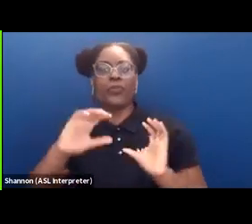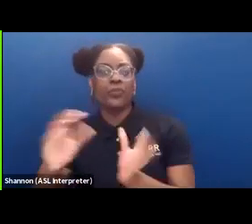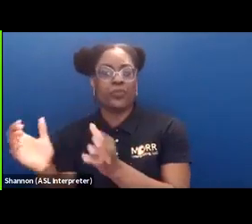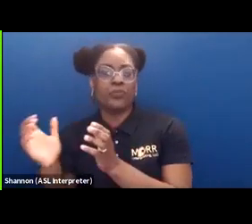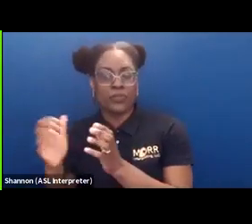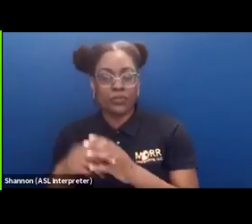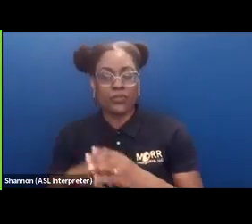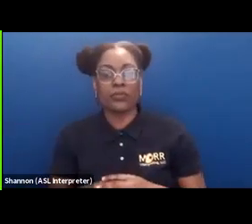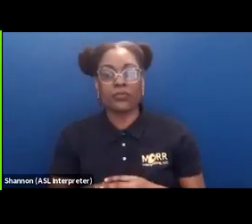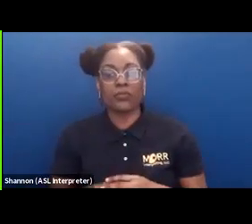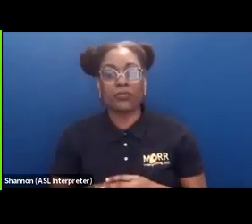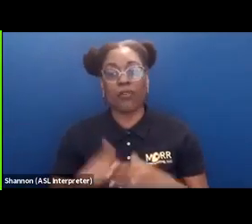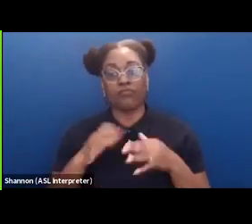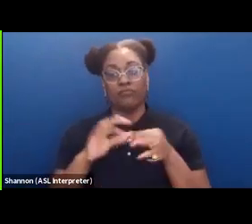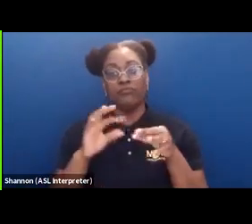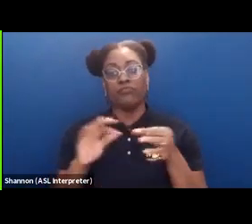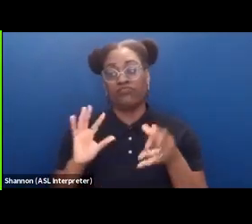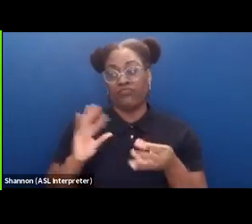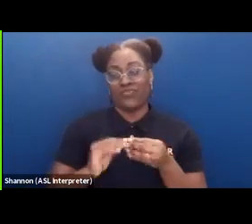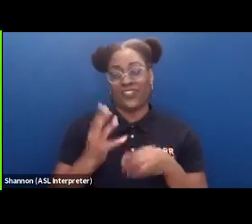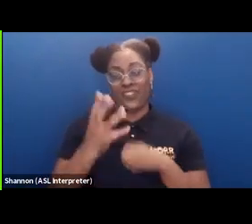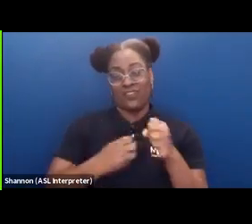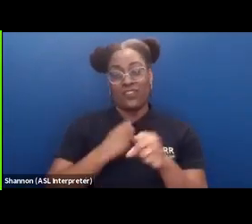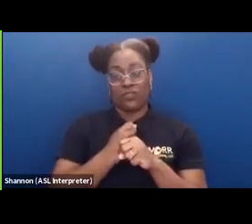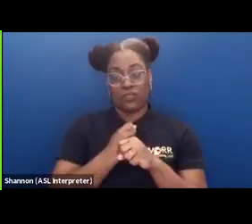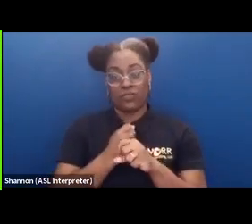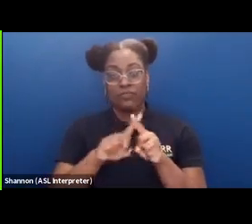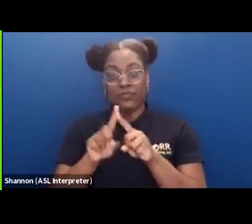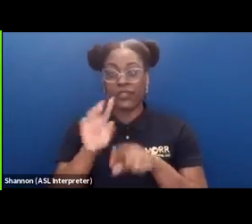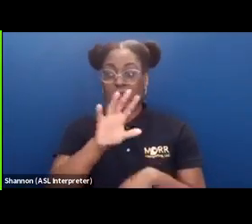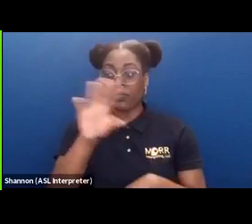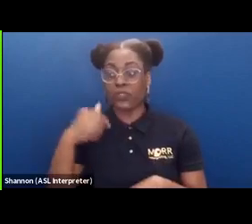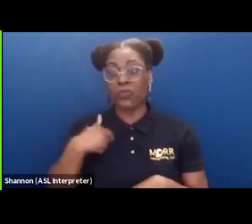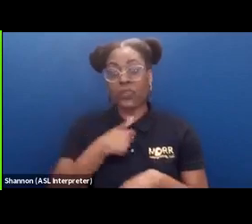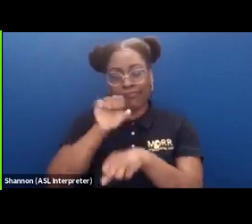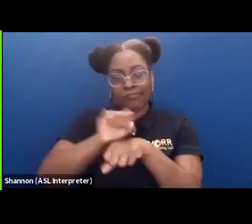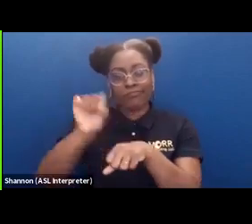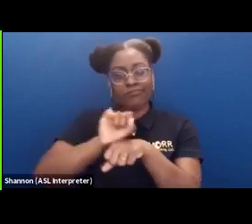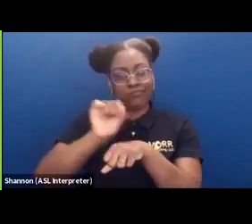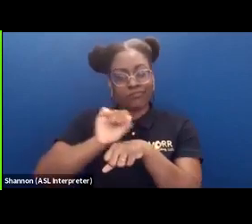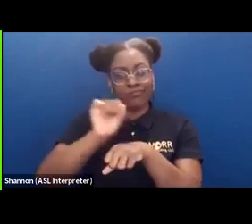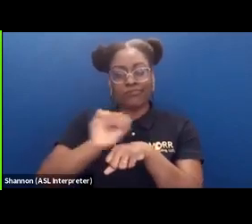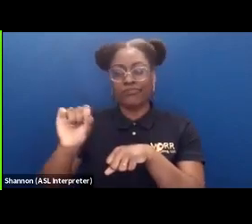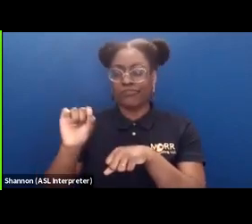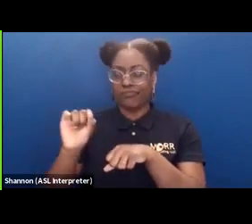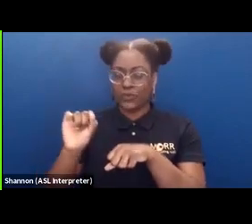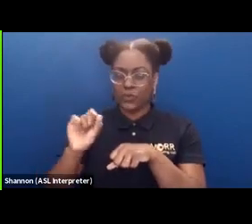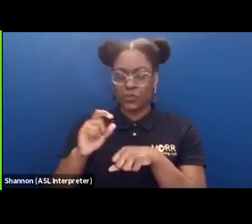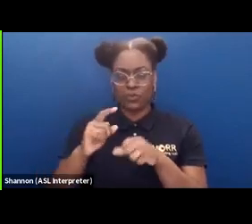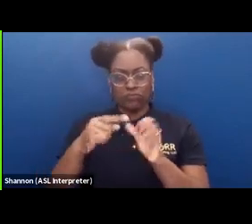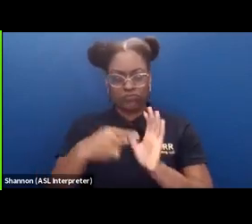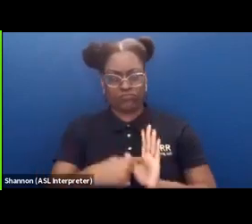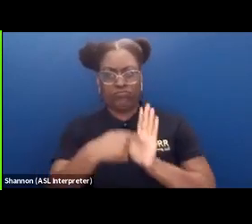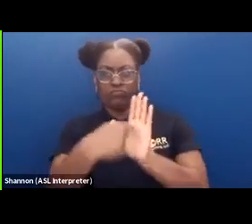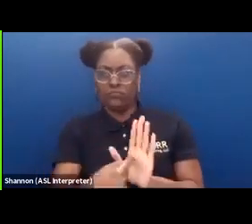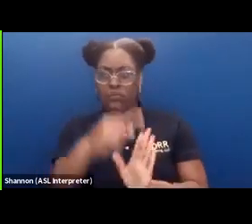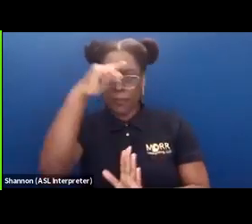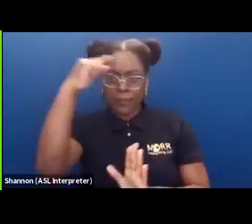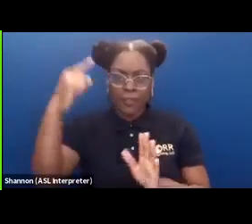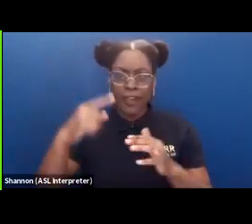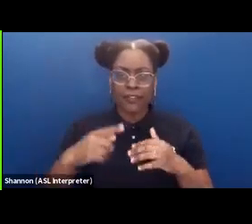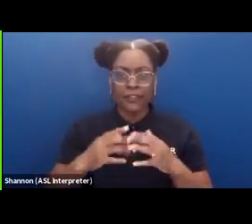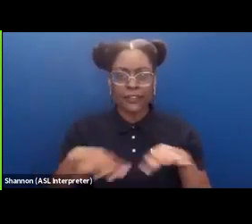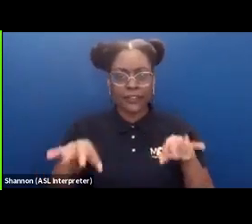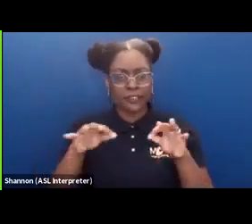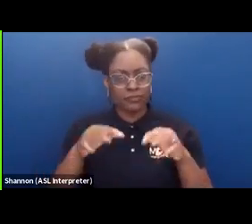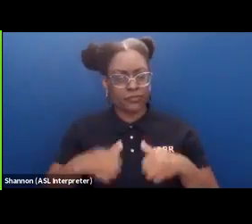worked for over the past 5 years, we have worked pretty consistently to bring the movement for Black lives up to speed on disability justice. Where are